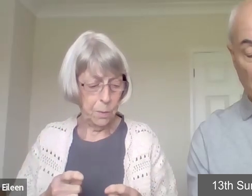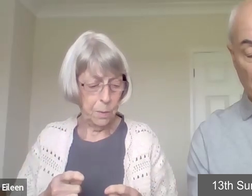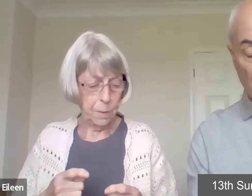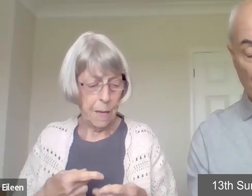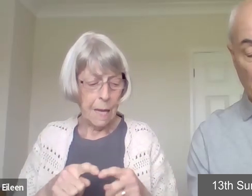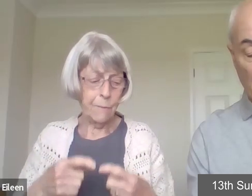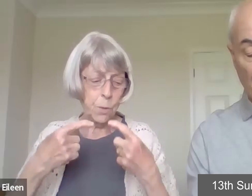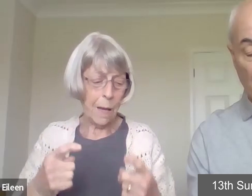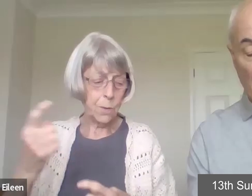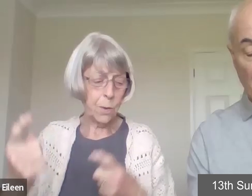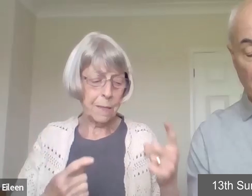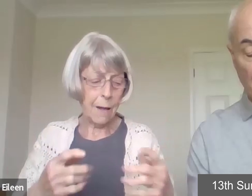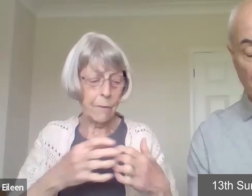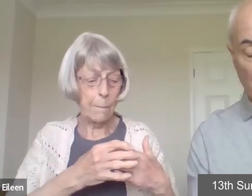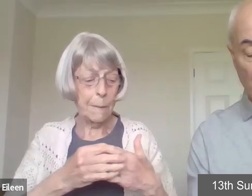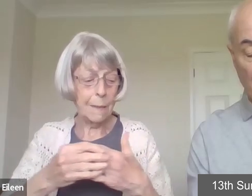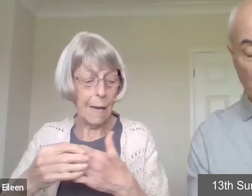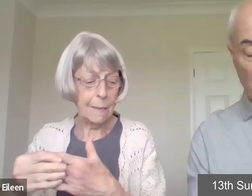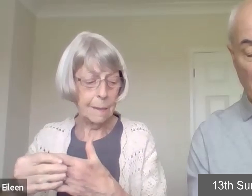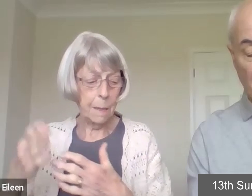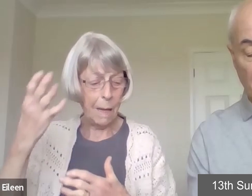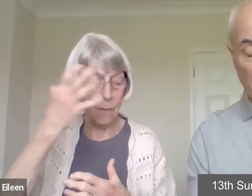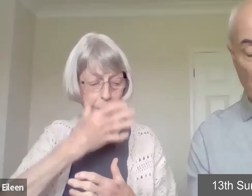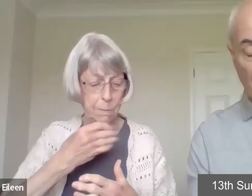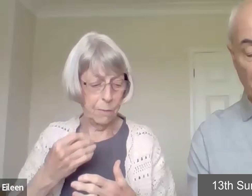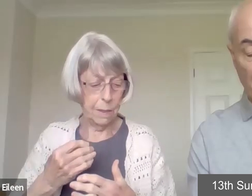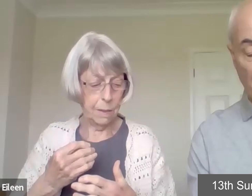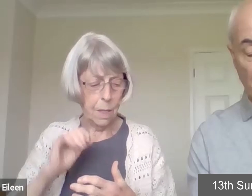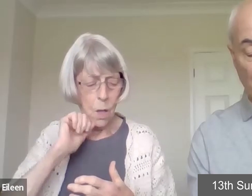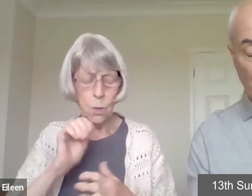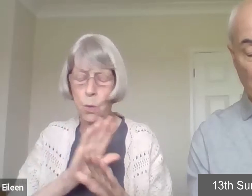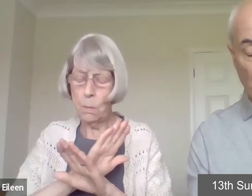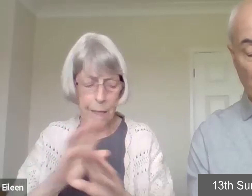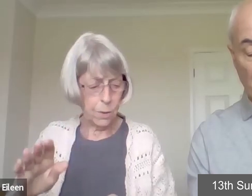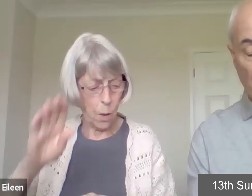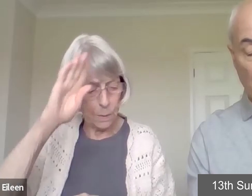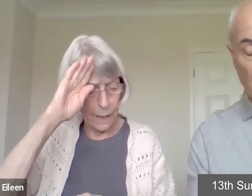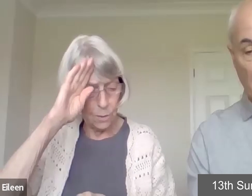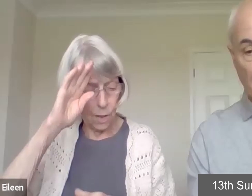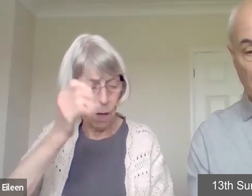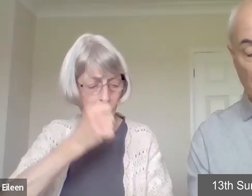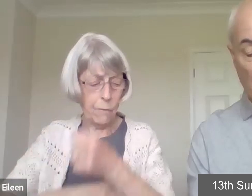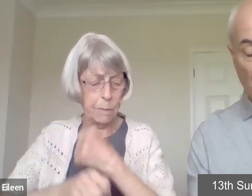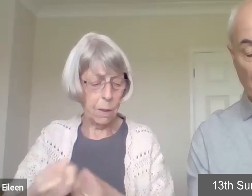you, you let yourself be guided by the Spirit, you will be in no danger of